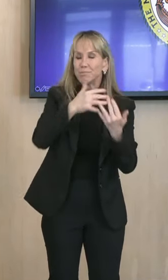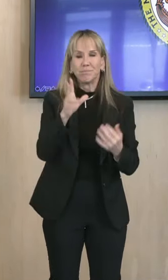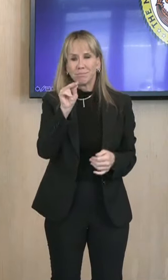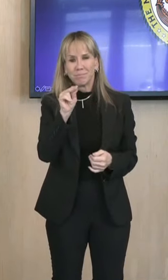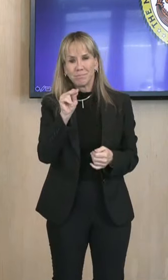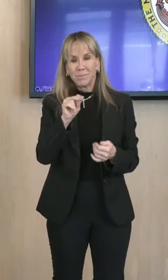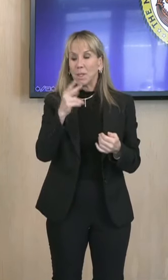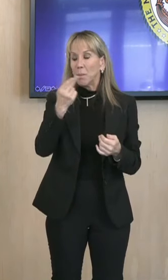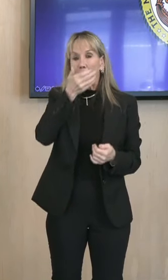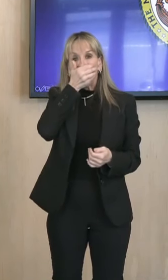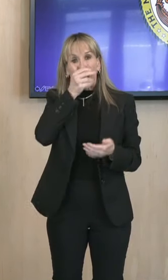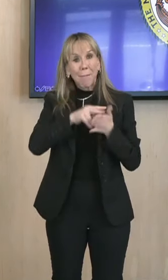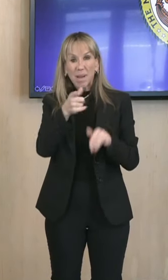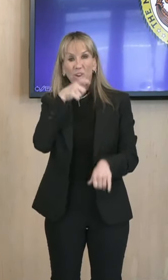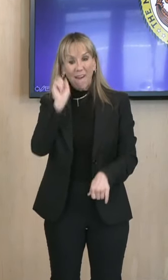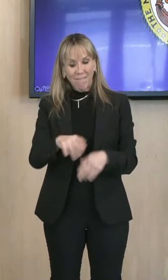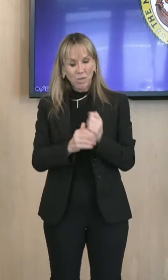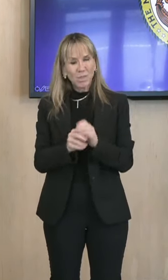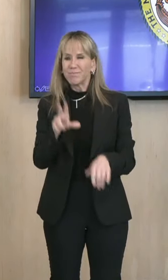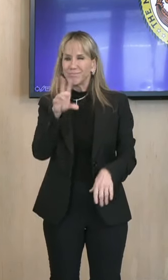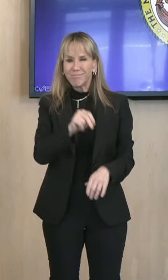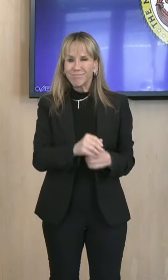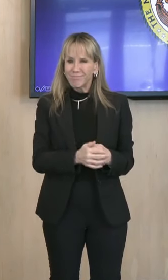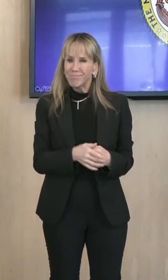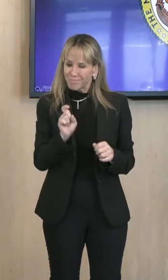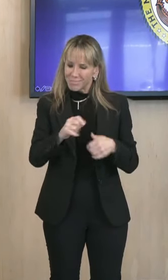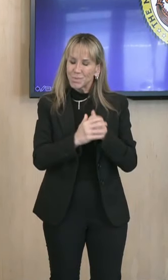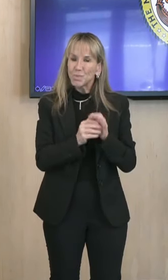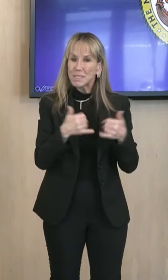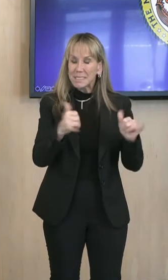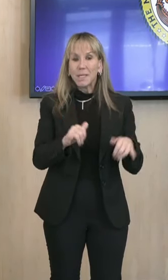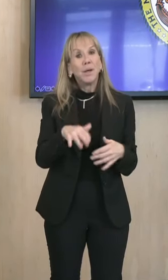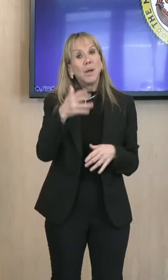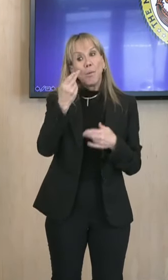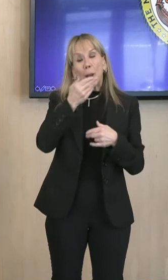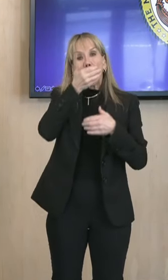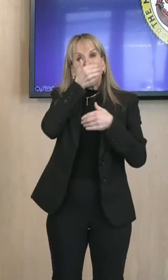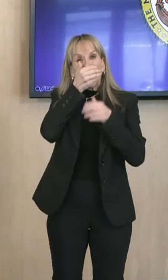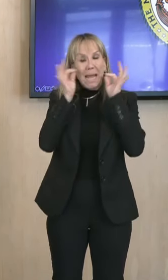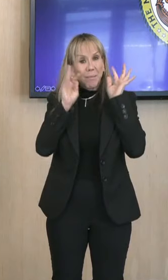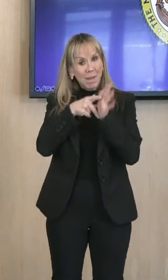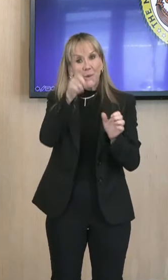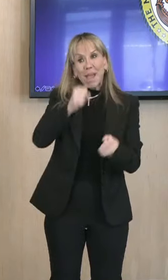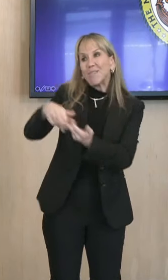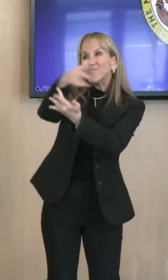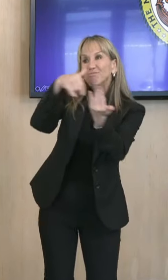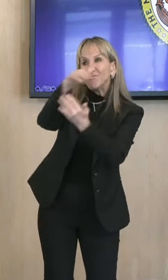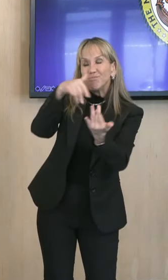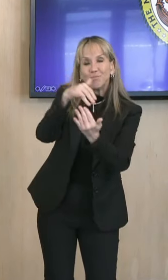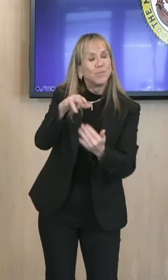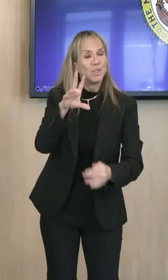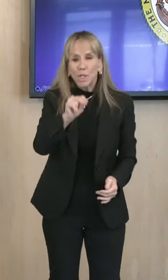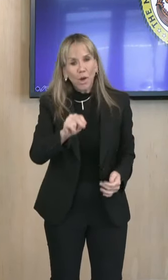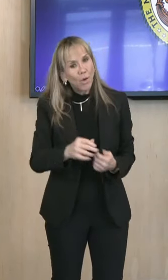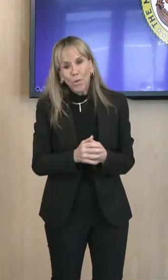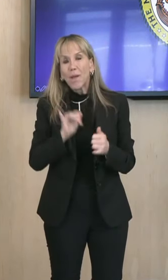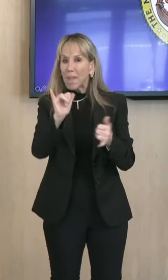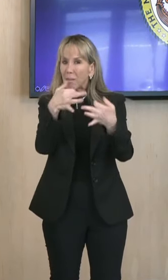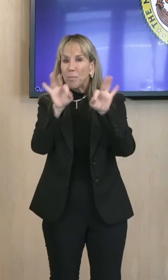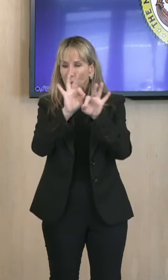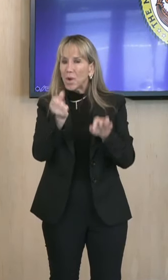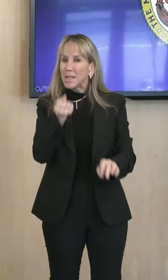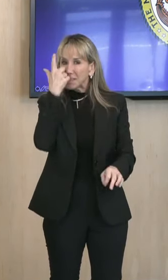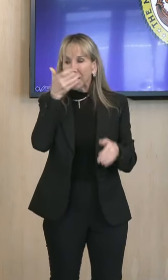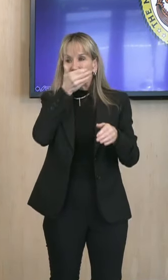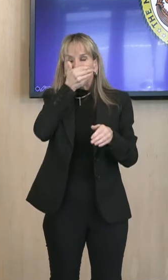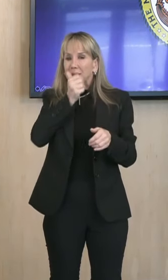a mask does not allow you to go to a non-essential place or gather in groups outside of your family unit. And that is vitally important.